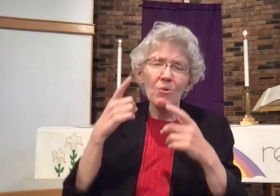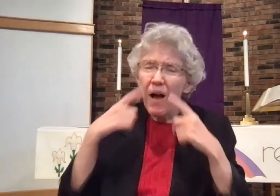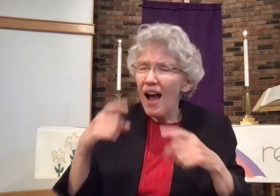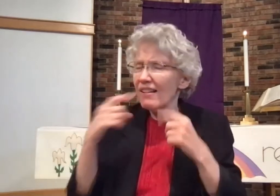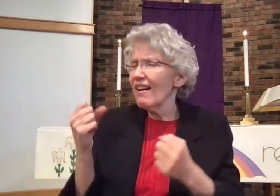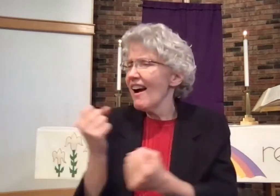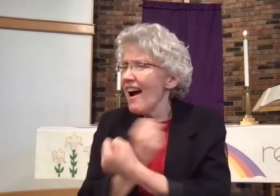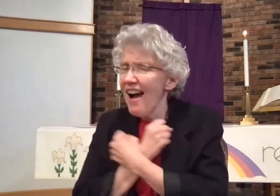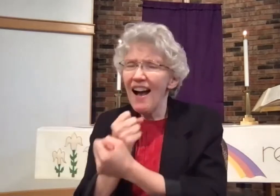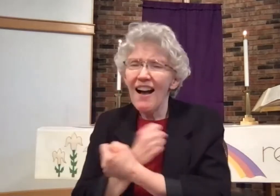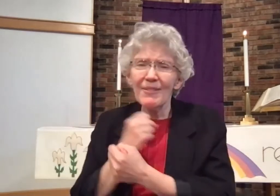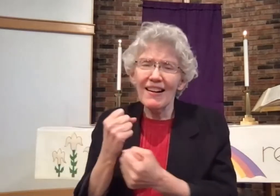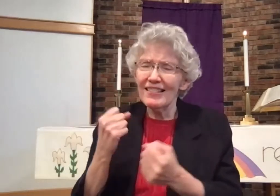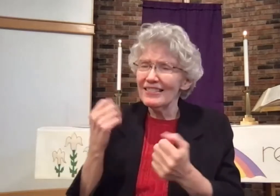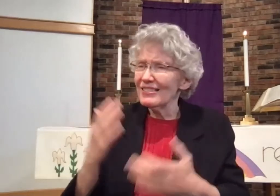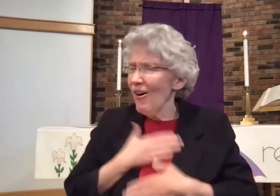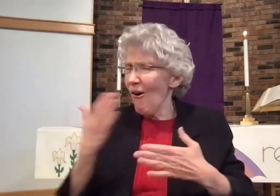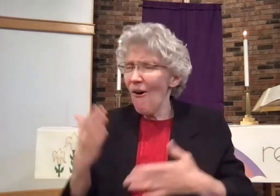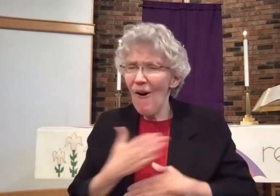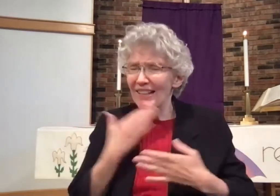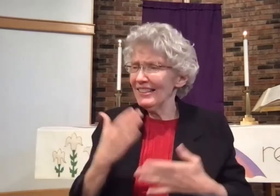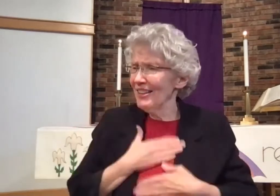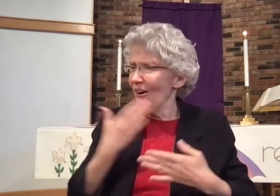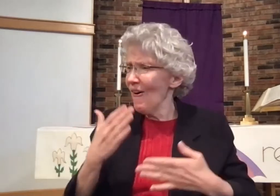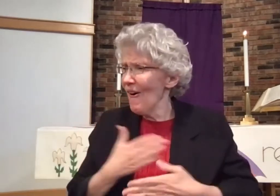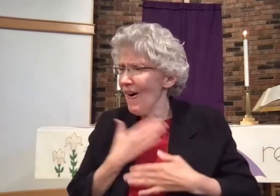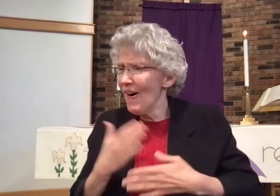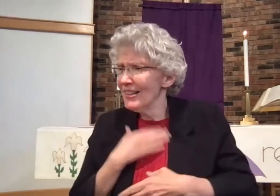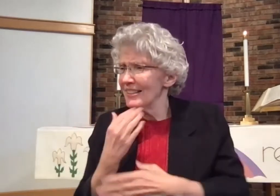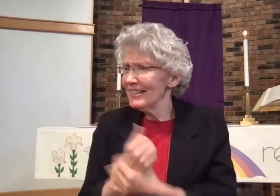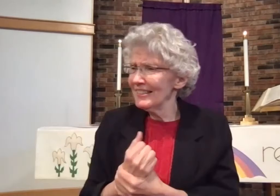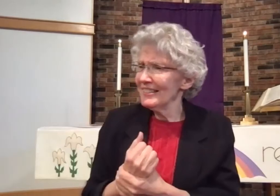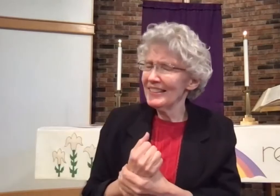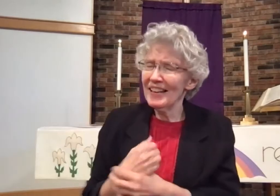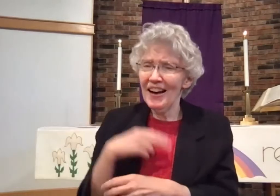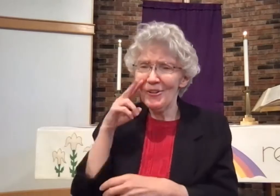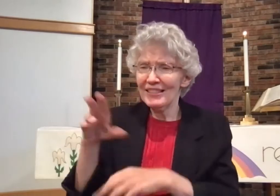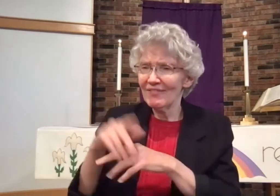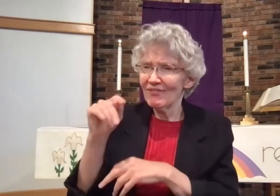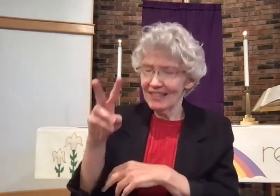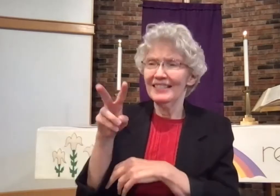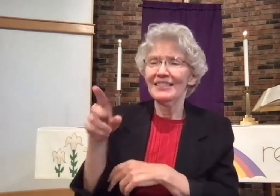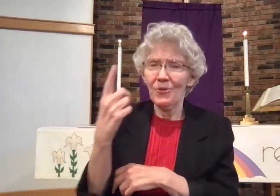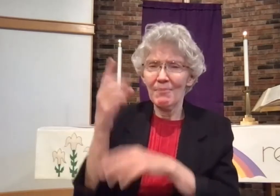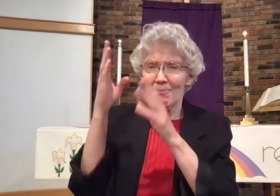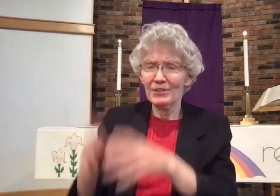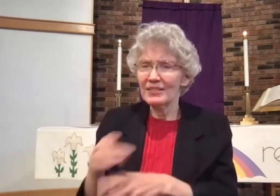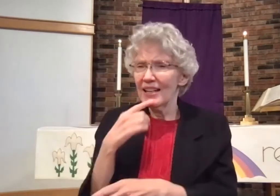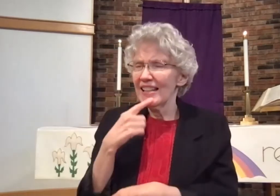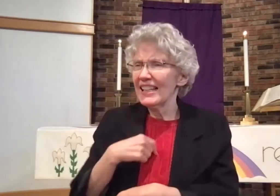people of color wept in the streets, they danced, they hugged, there was joy. I